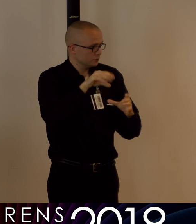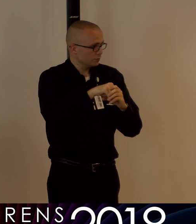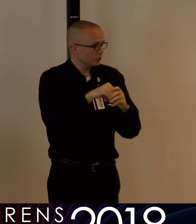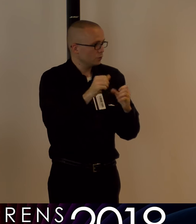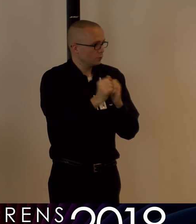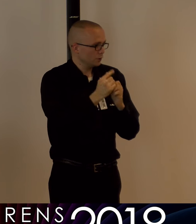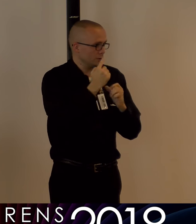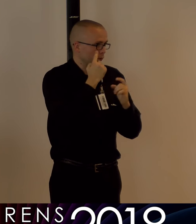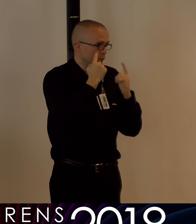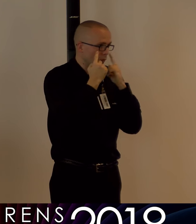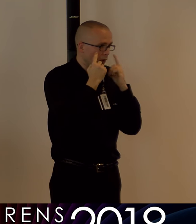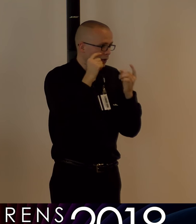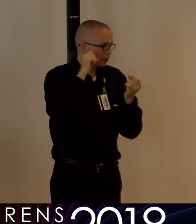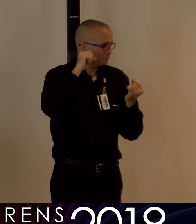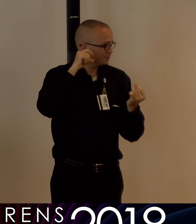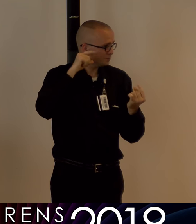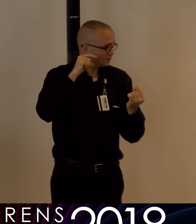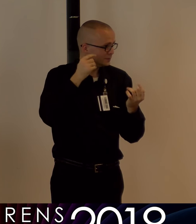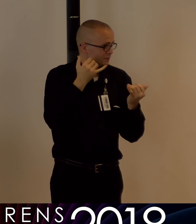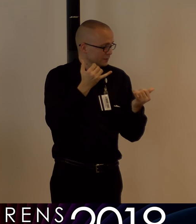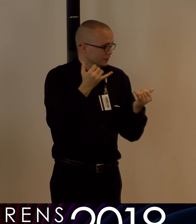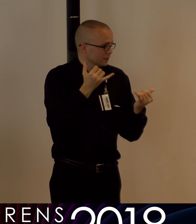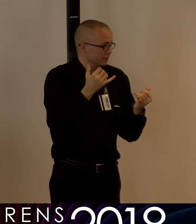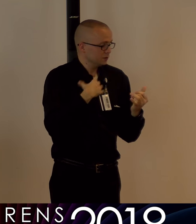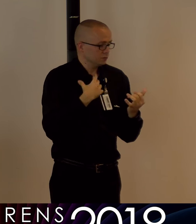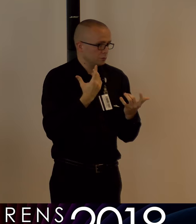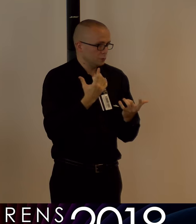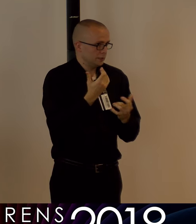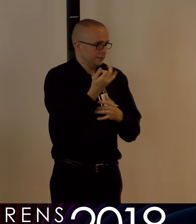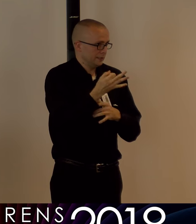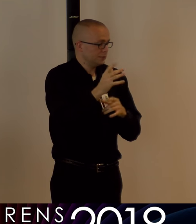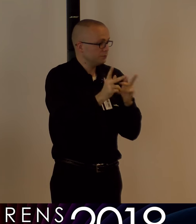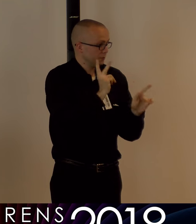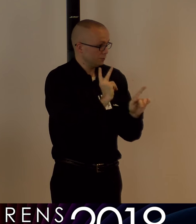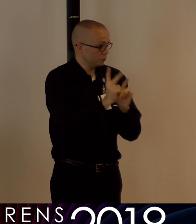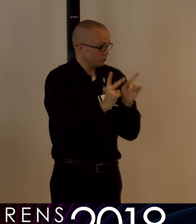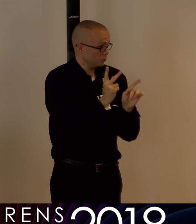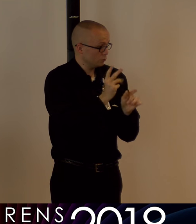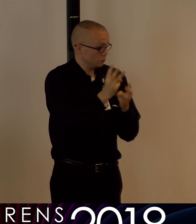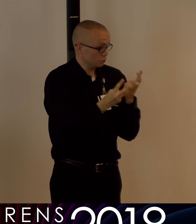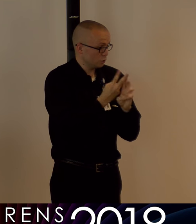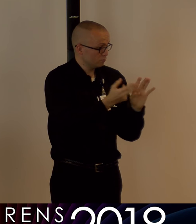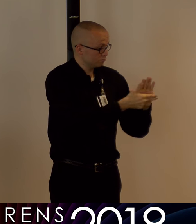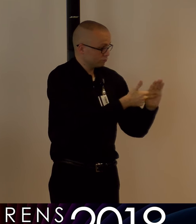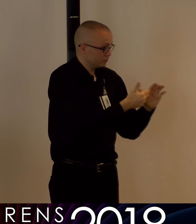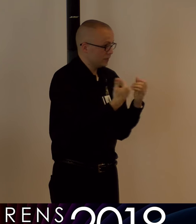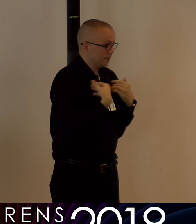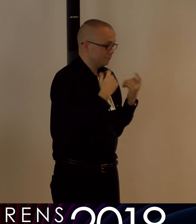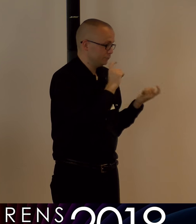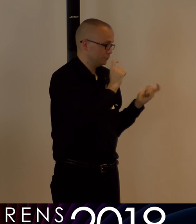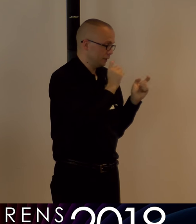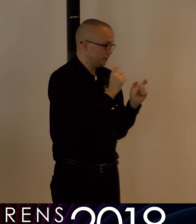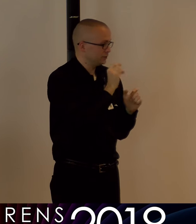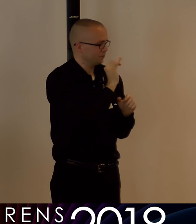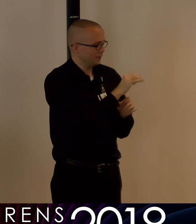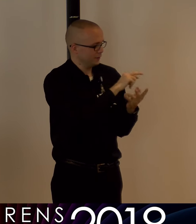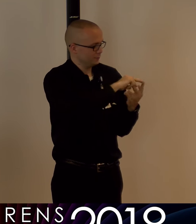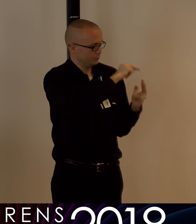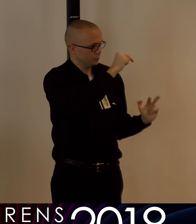retinoic acid signaling. And to date, there are only 19 people in the world who have been identified as having changes in that